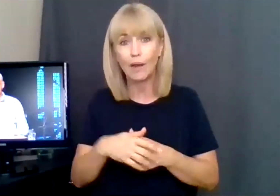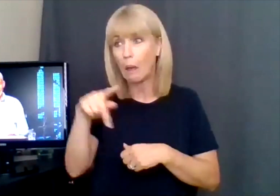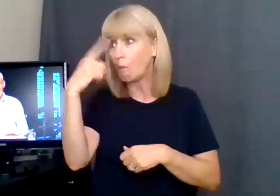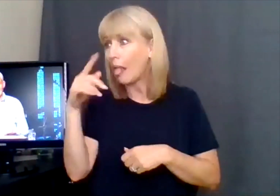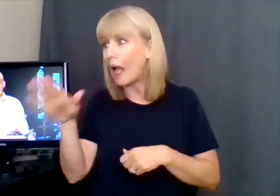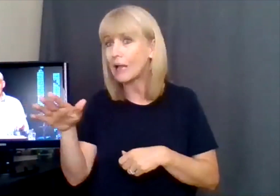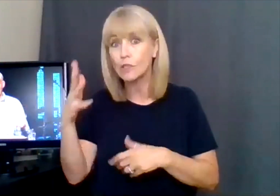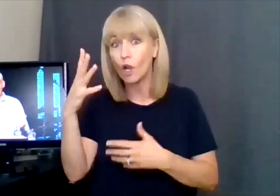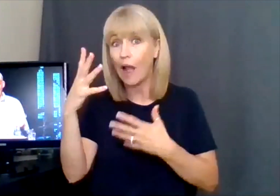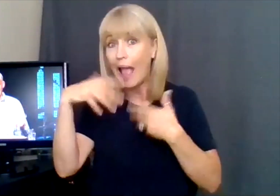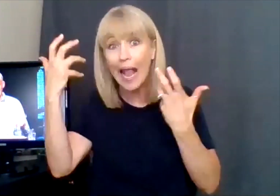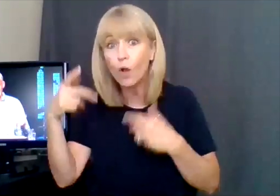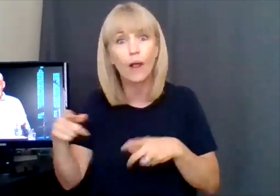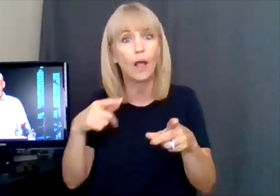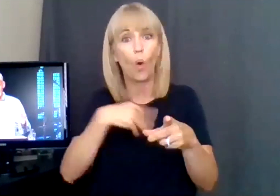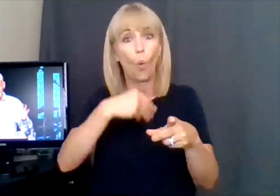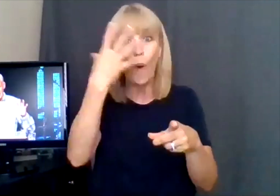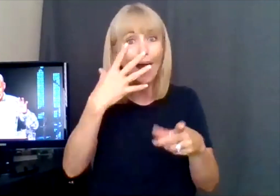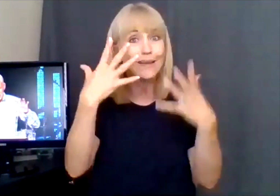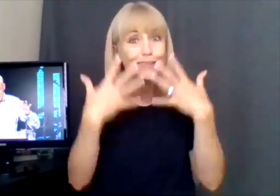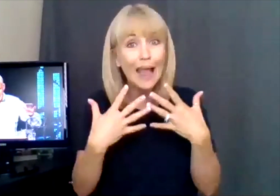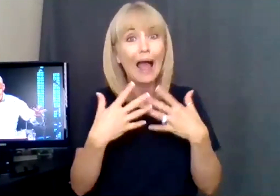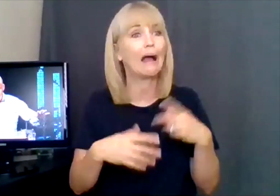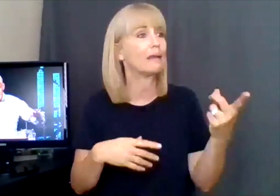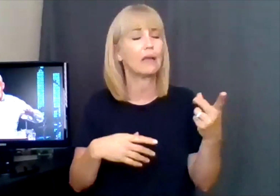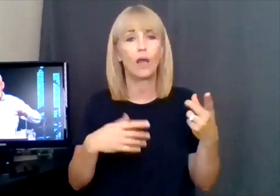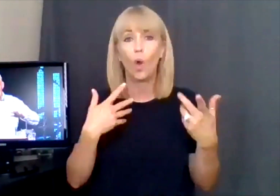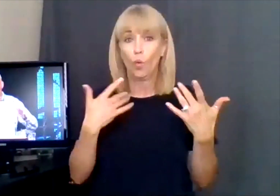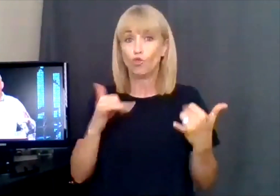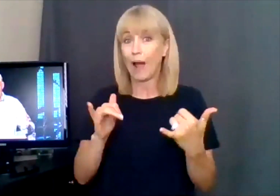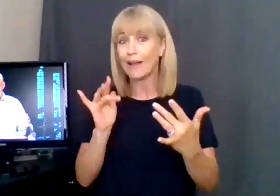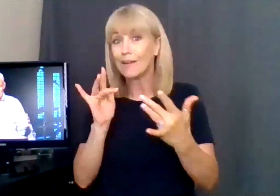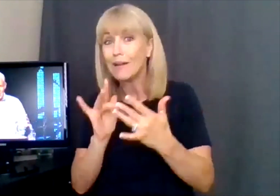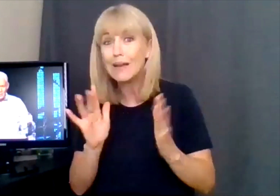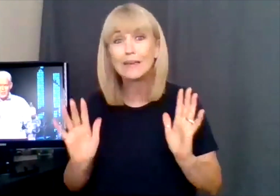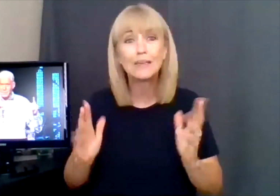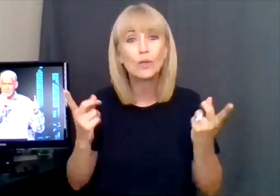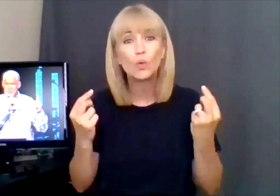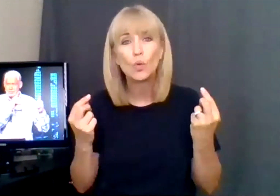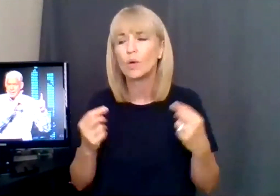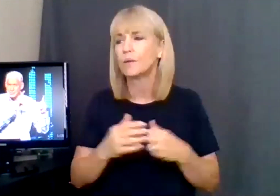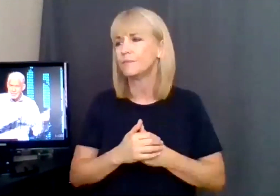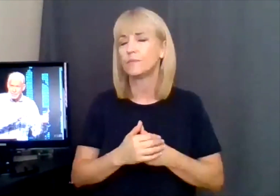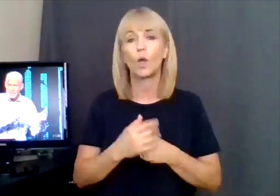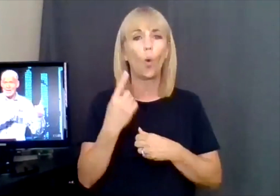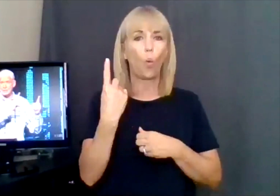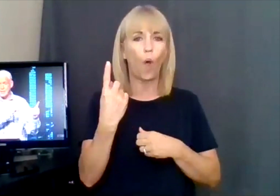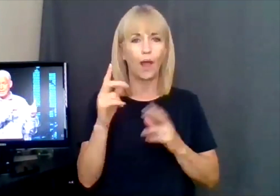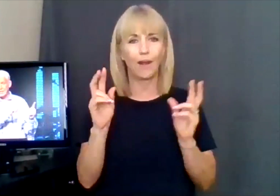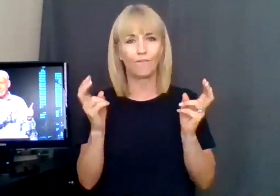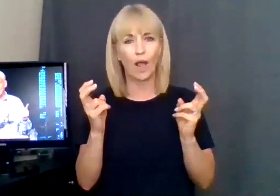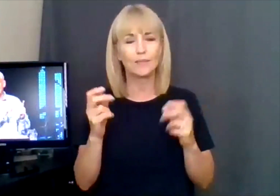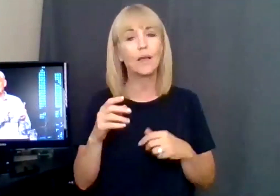Blacks can be very angry and very hurt. And we try to reach in and use some phrases, and one of the phrases that's very trendy right now